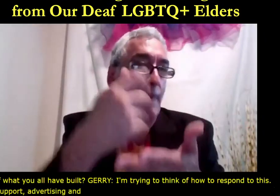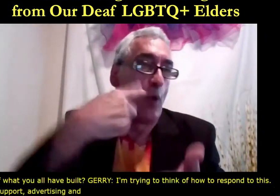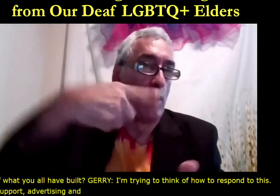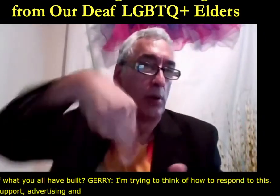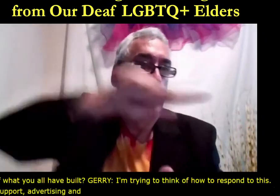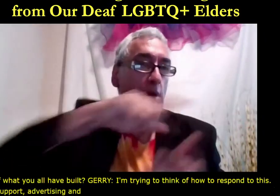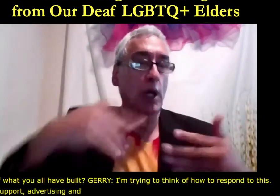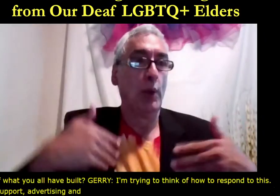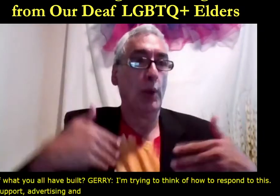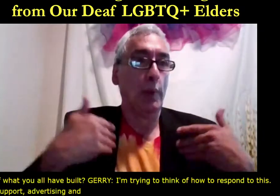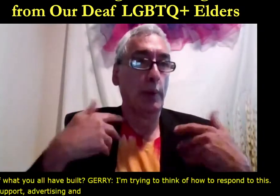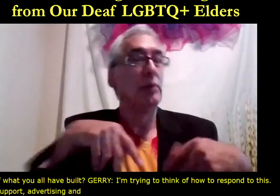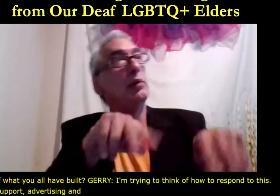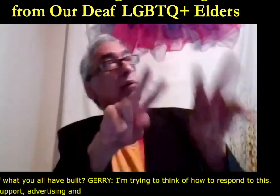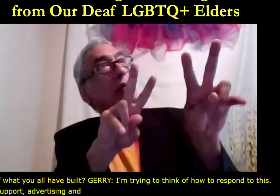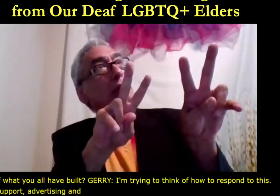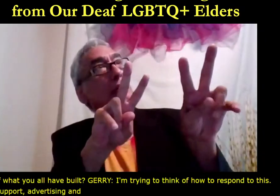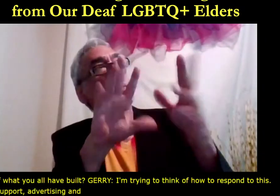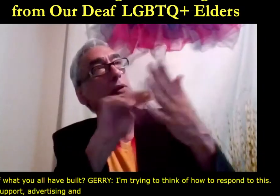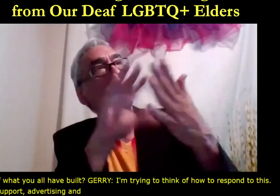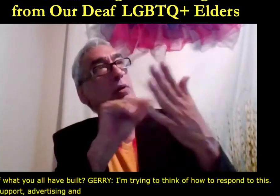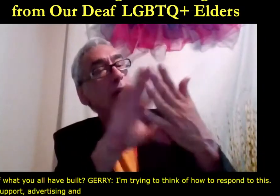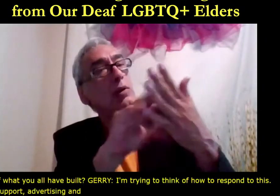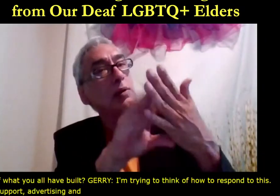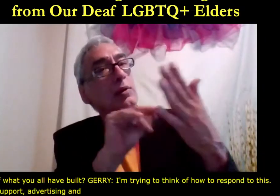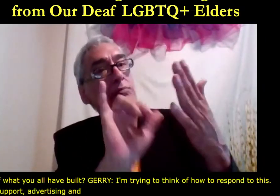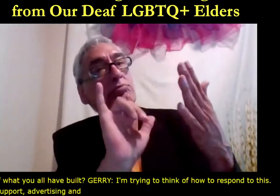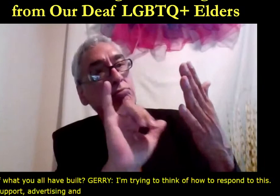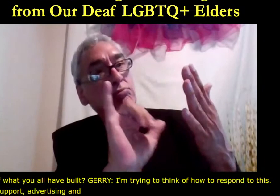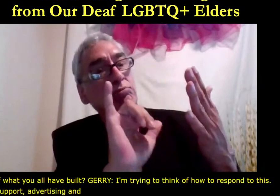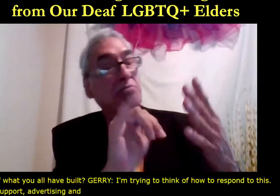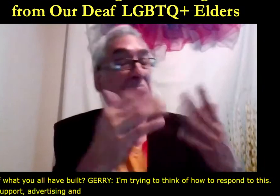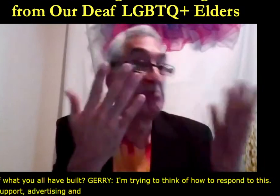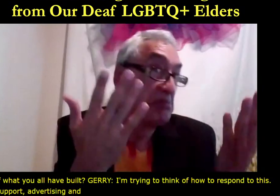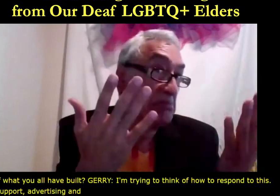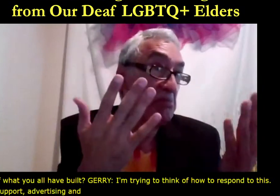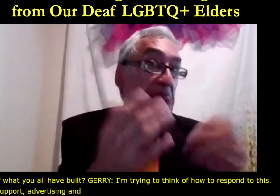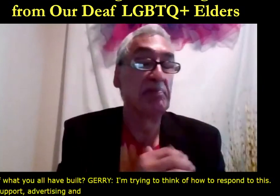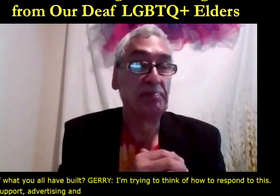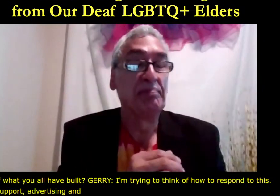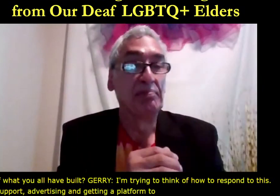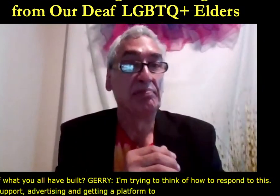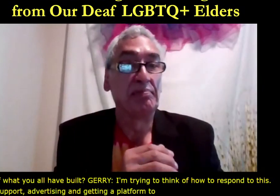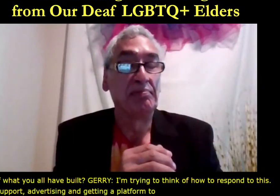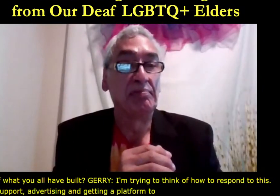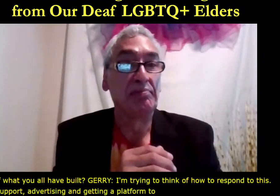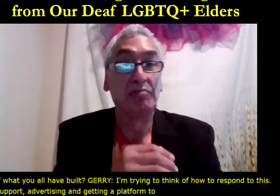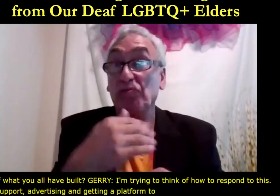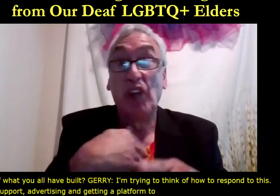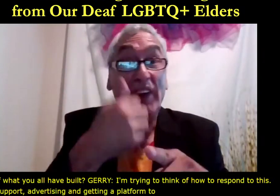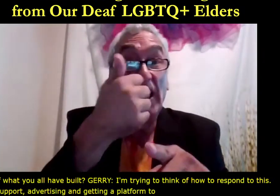i think that would probably be one way that youth can see role models and learn from them that might be my suggestion